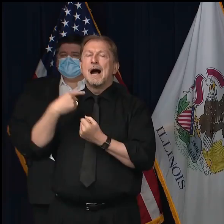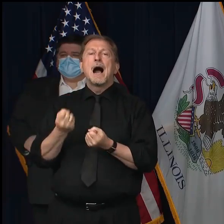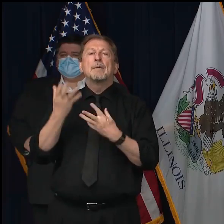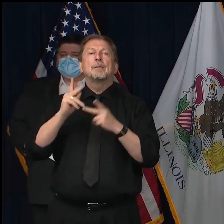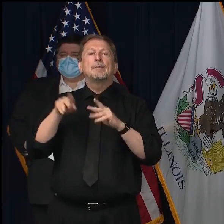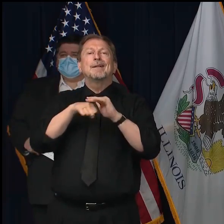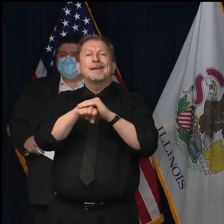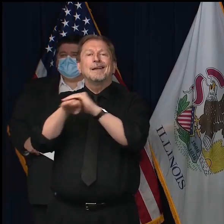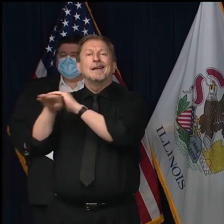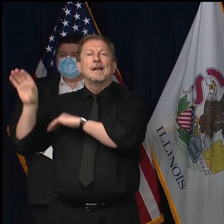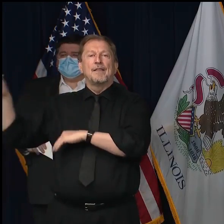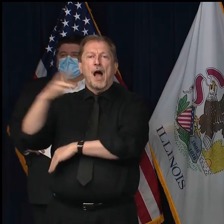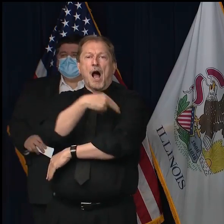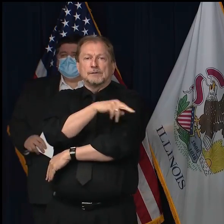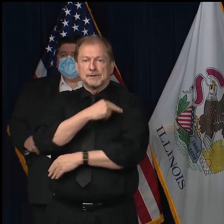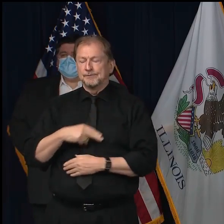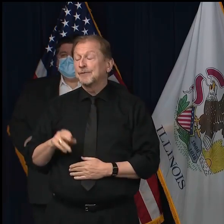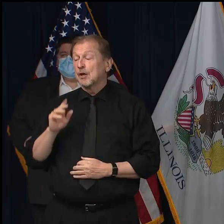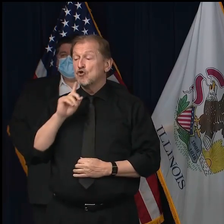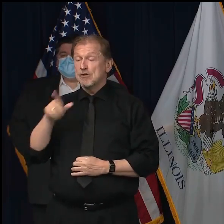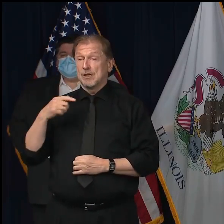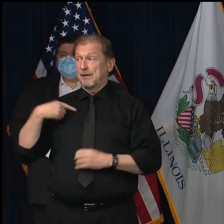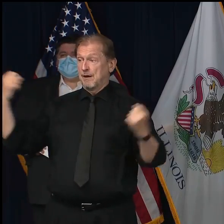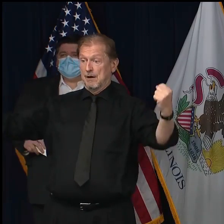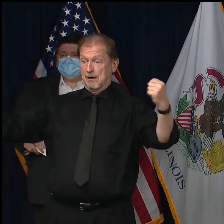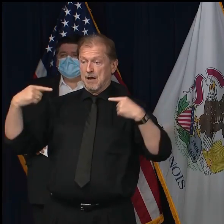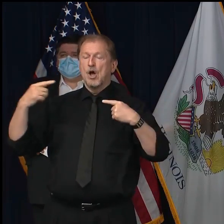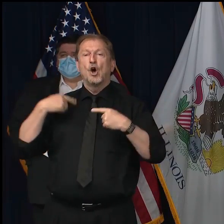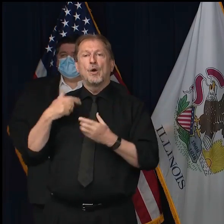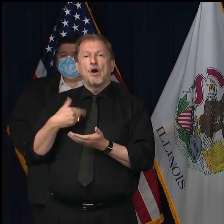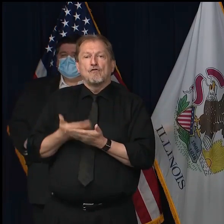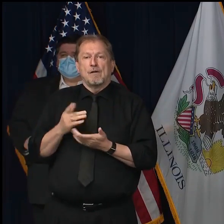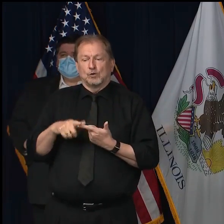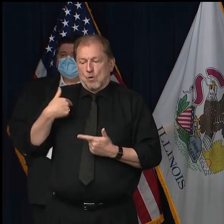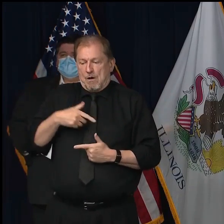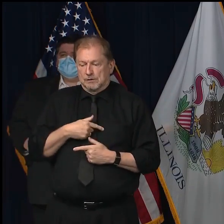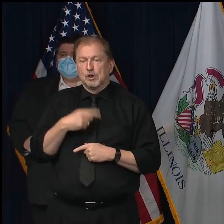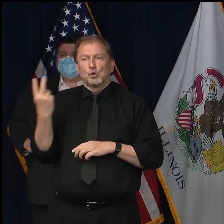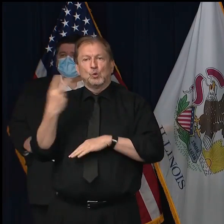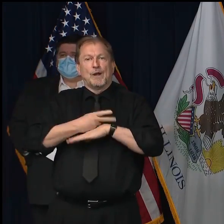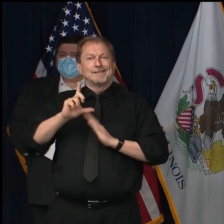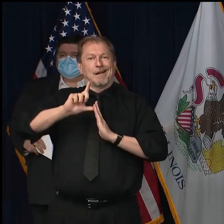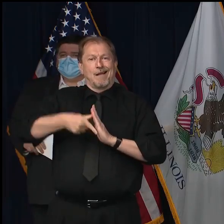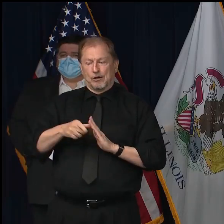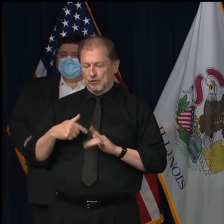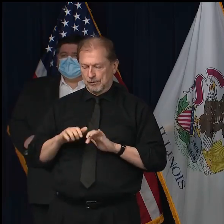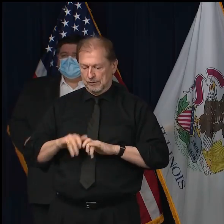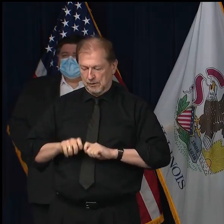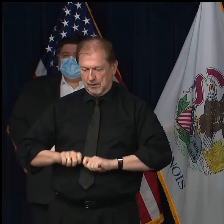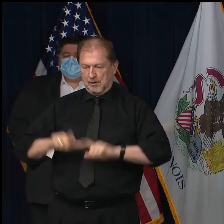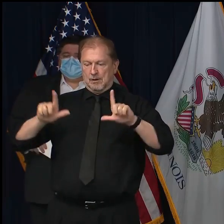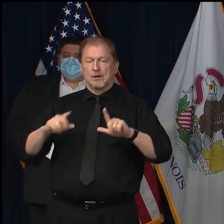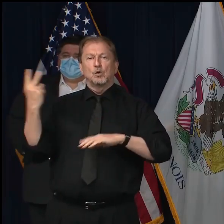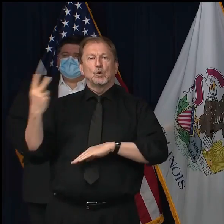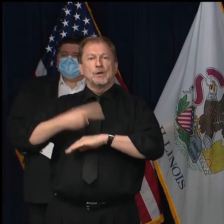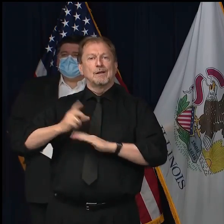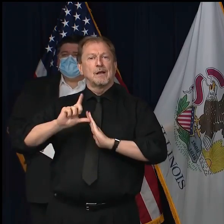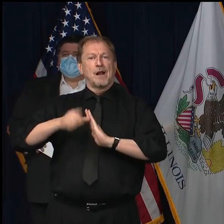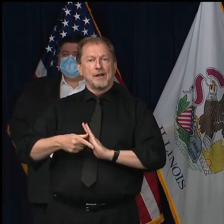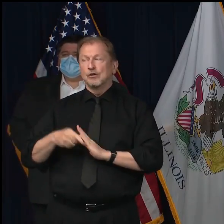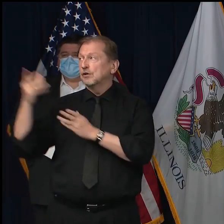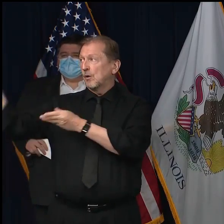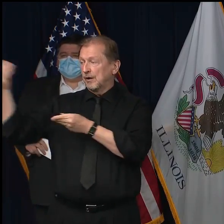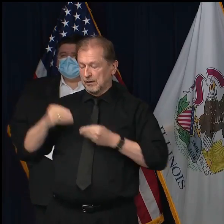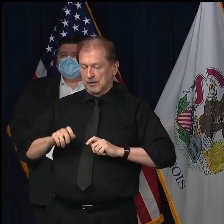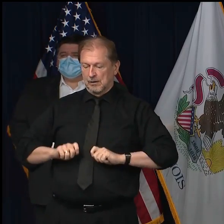we're helping to capture at least 90% of the data for that time period. Our goal is to be able to both